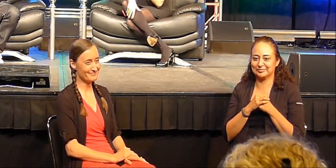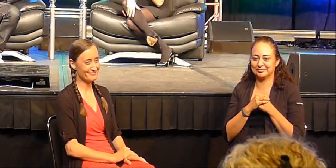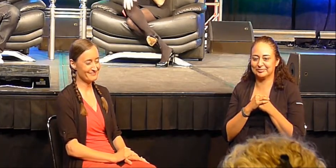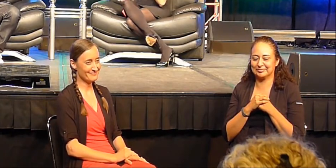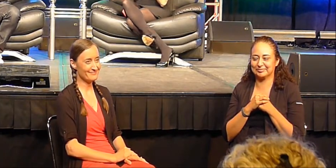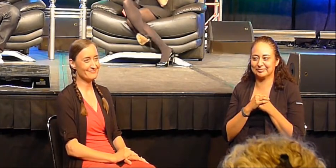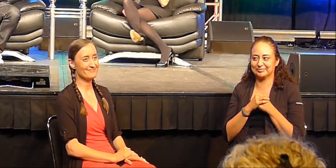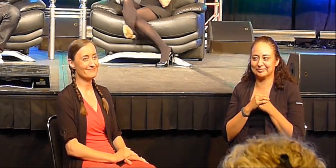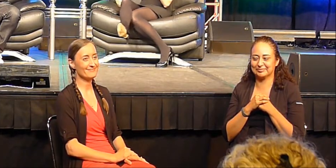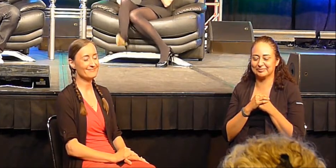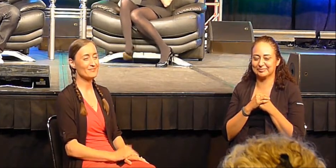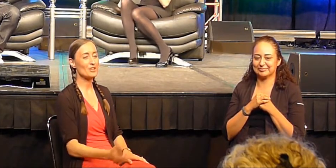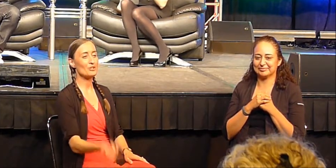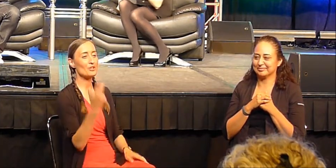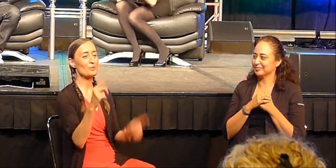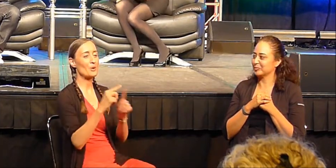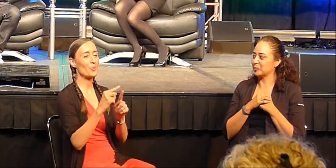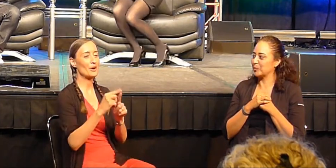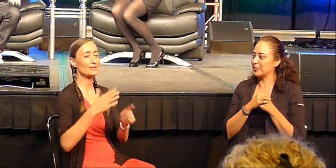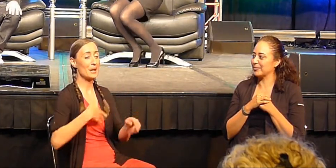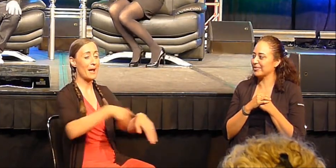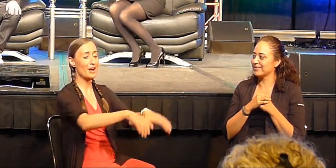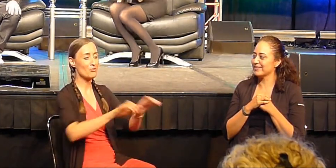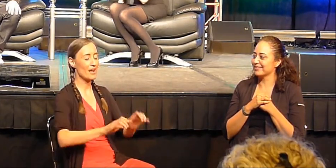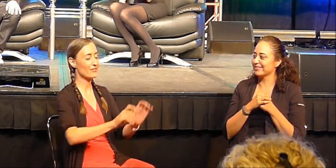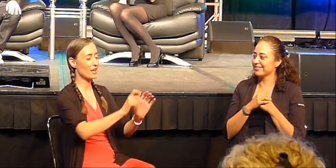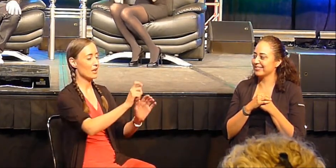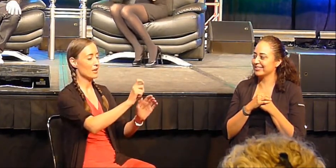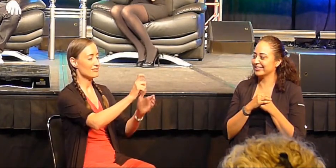There'll be 3 words on my tombstone for sure.